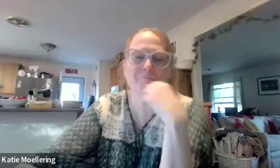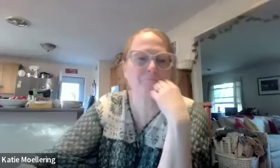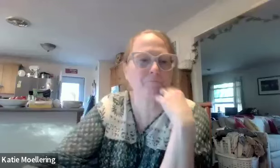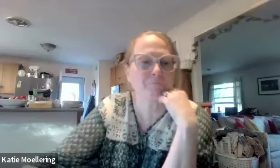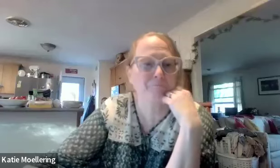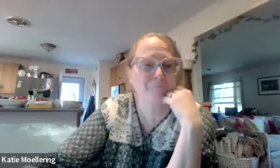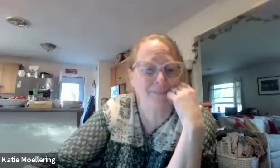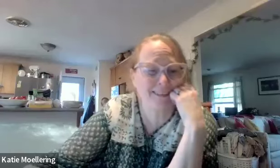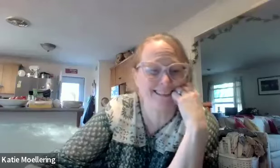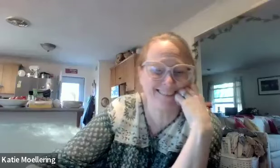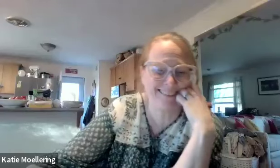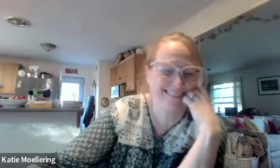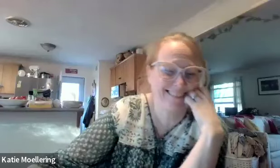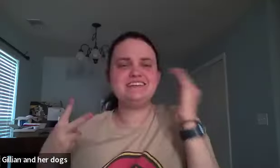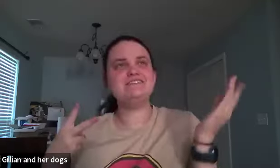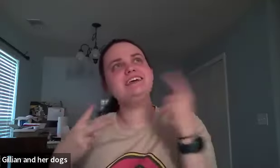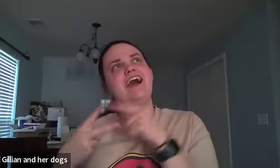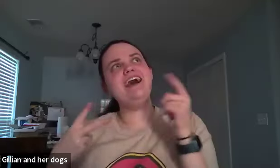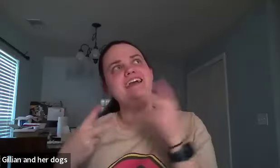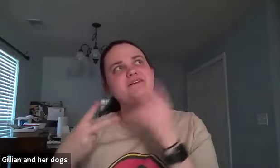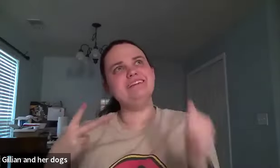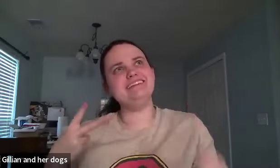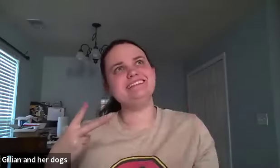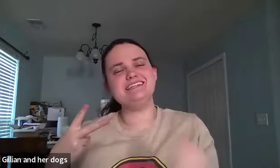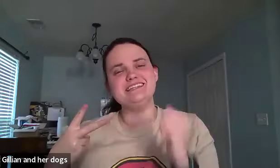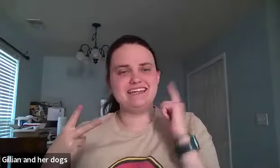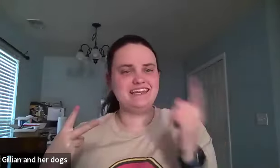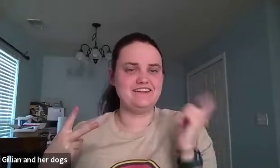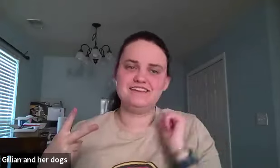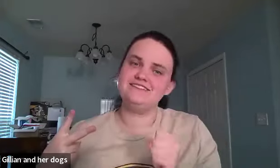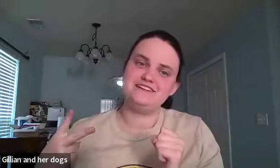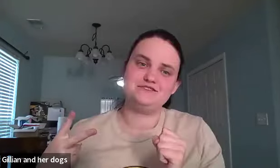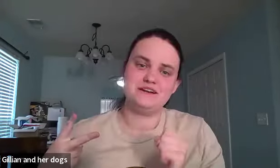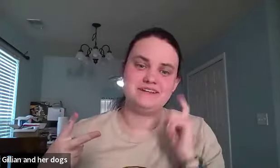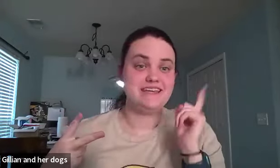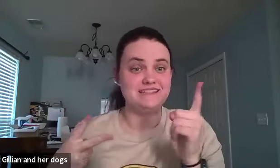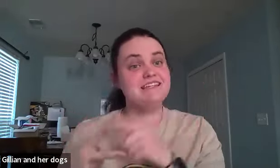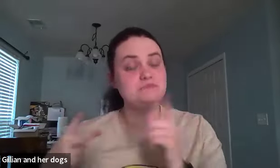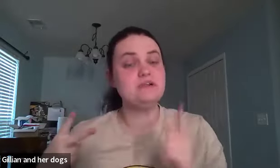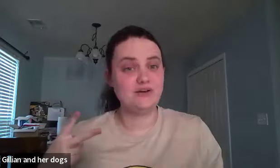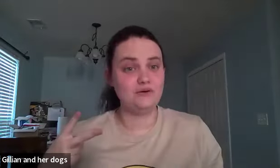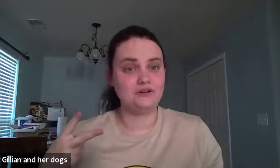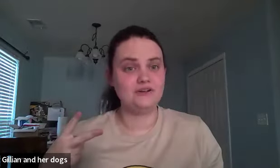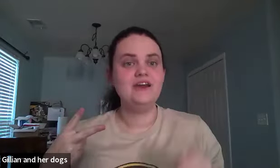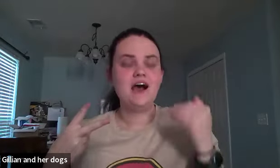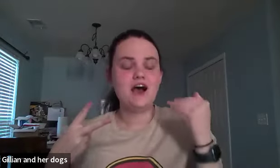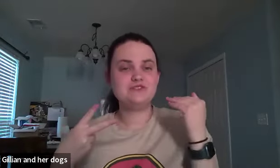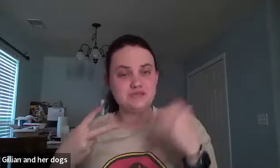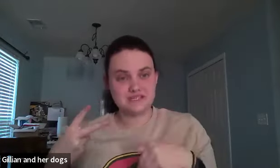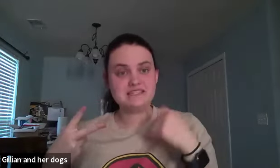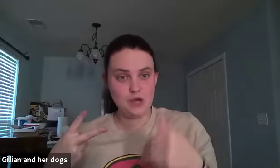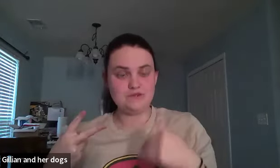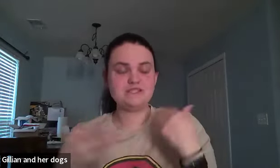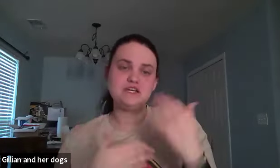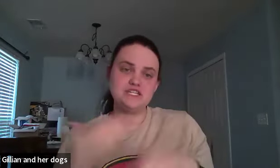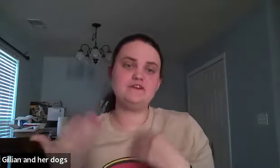There it is. Thank you. I was sitting here, like, I know what this is, and I cannot think of the English word of it. Yes, it's a placeholder. So it does help you, especially if you're